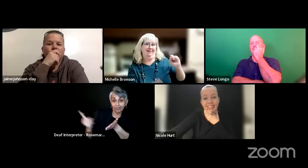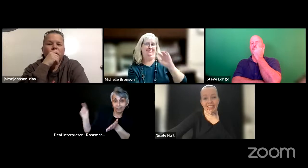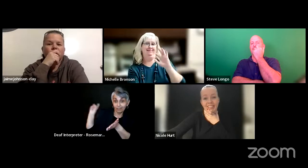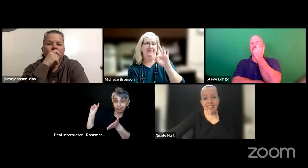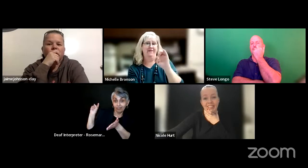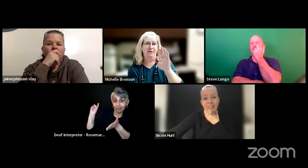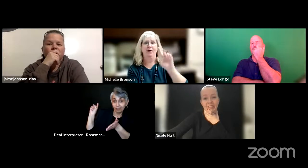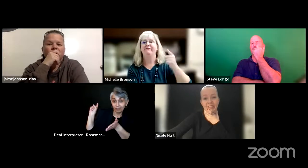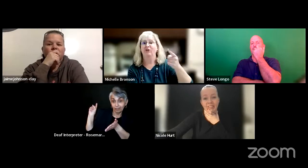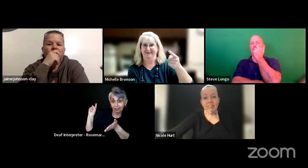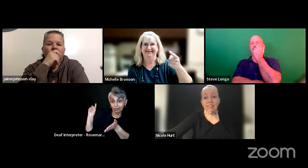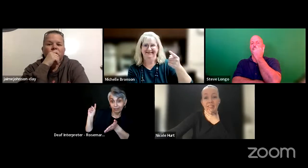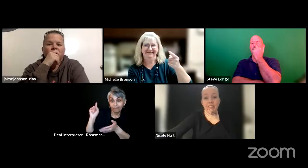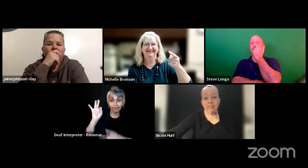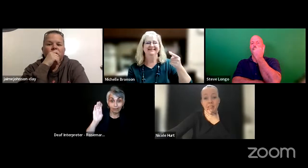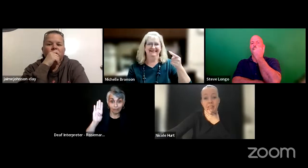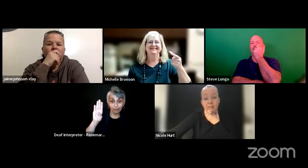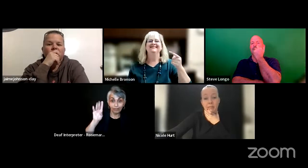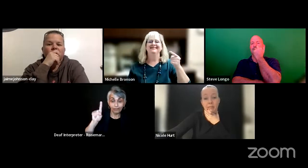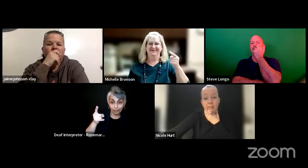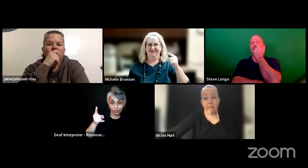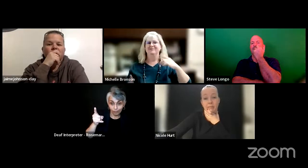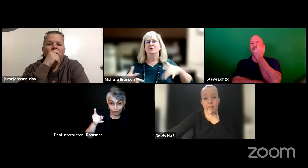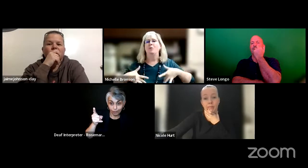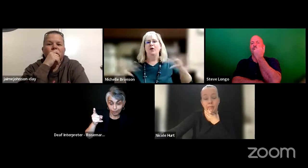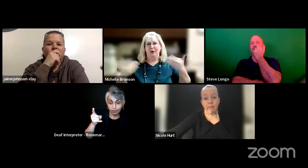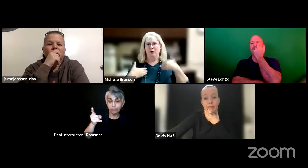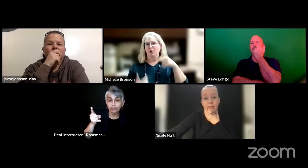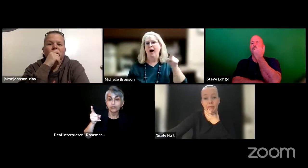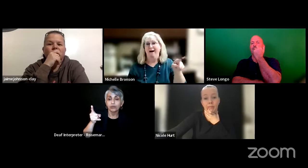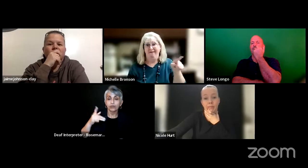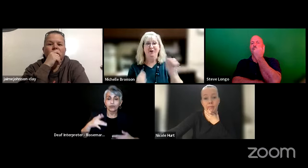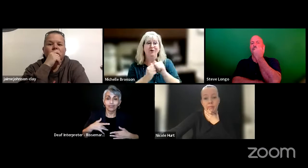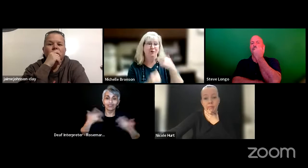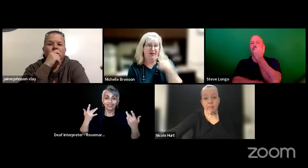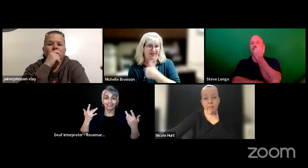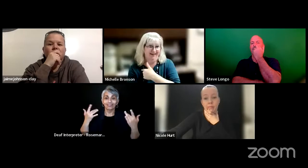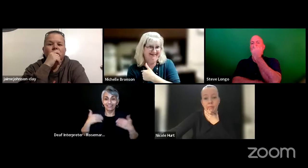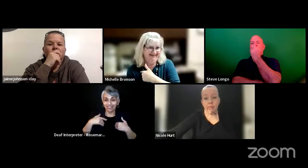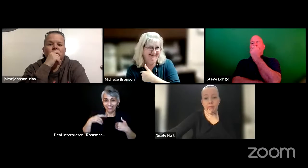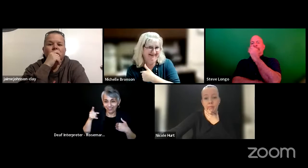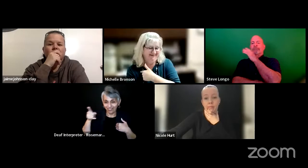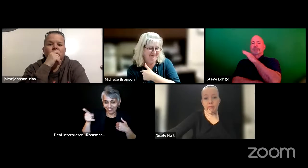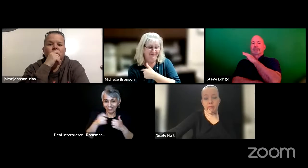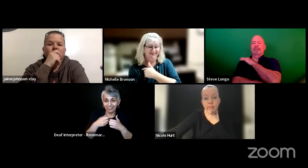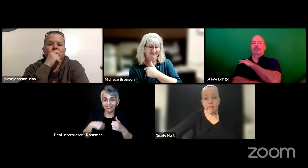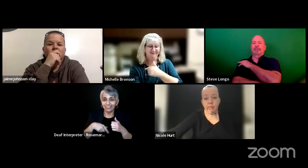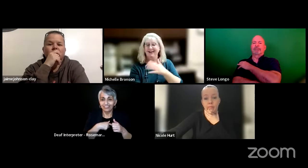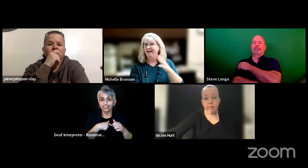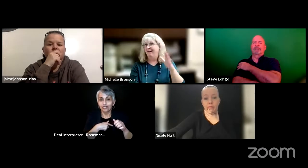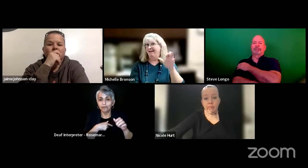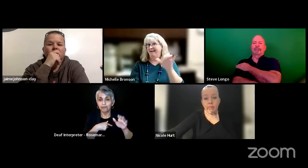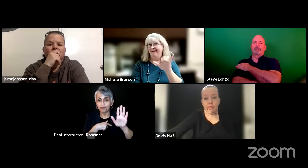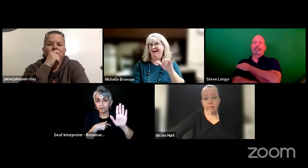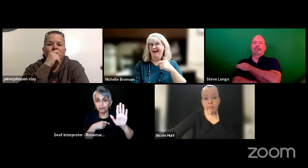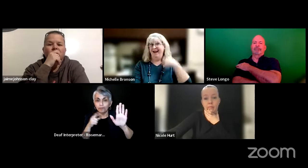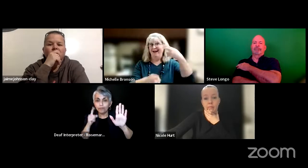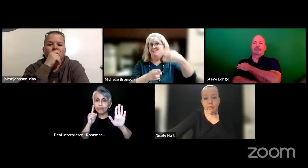She started last week on February 1st, and we are thrilled to have her on the team.